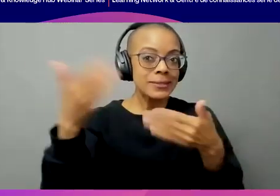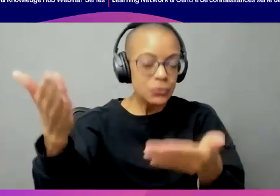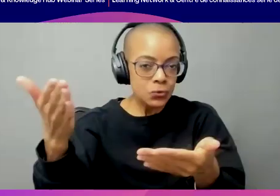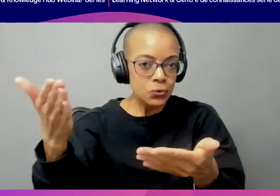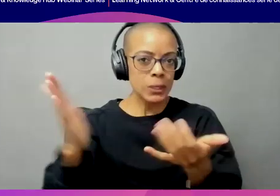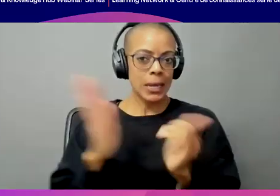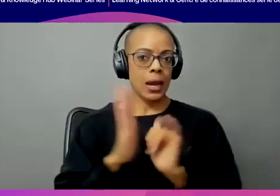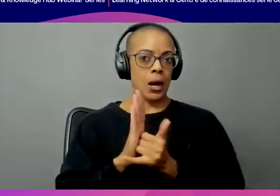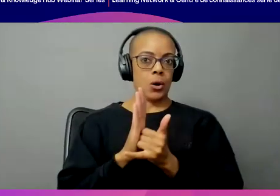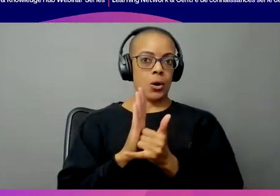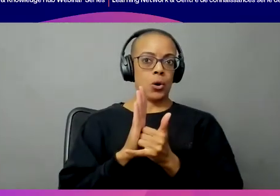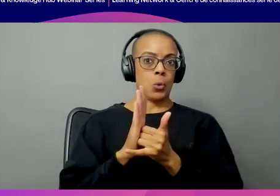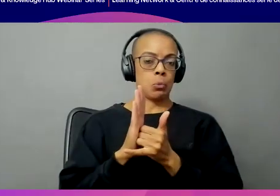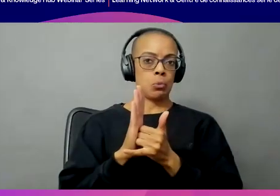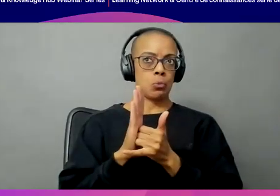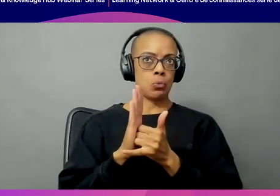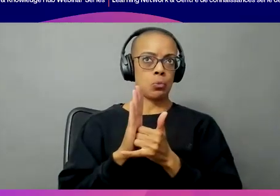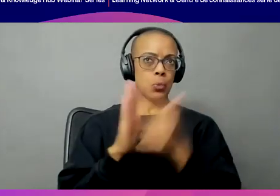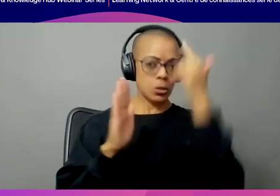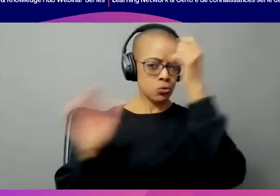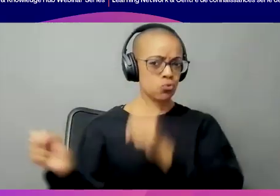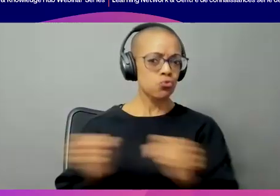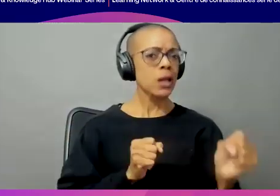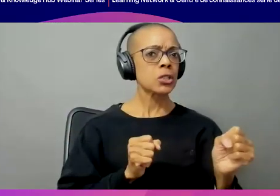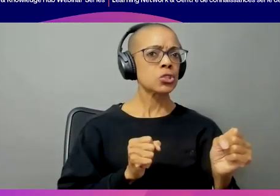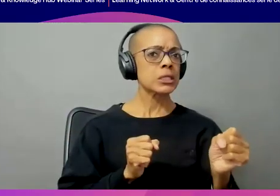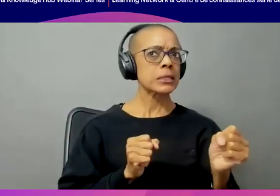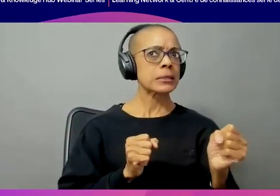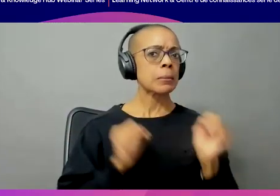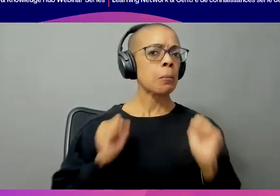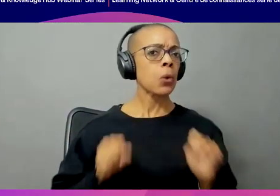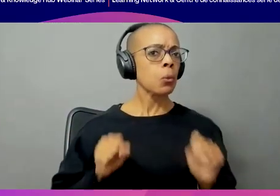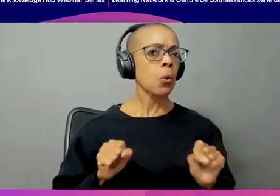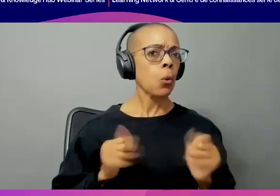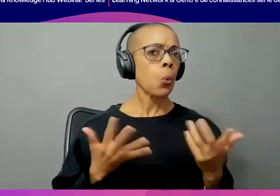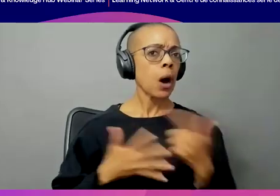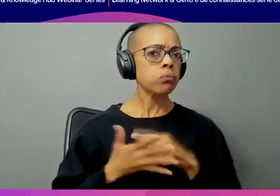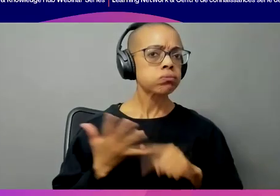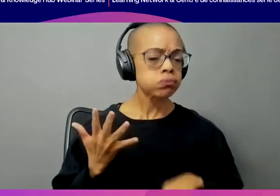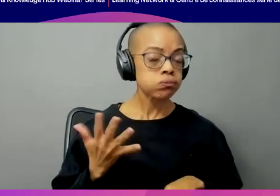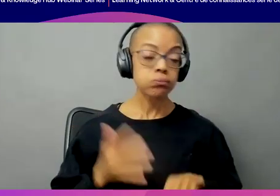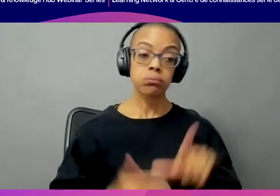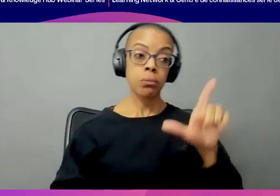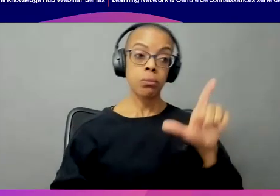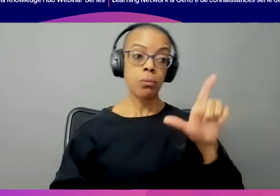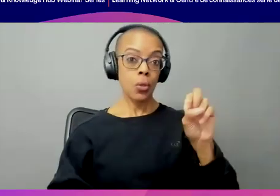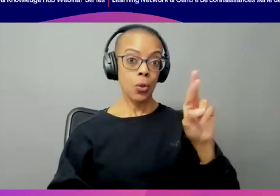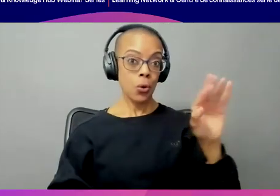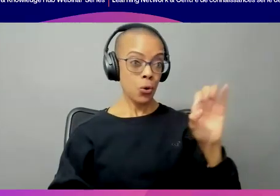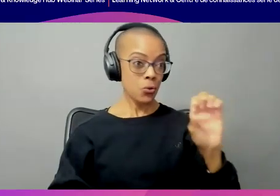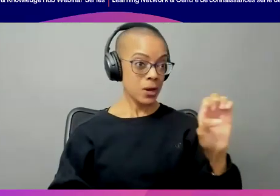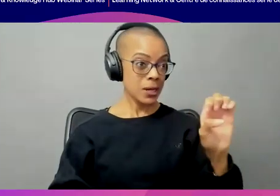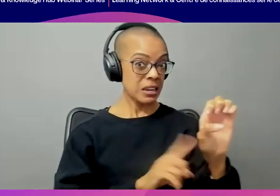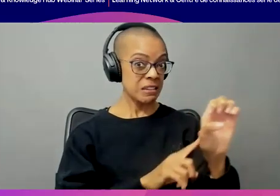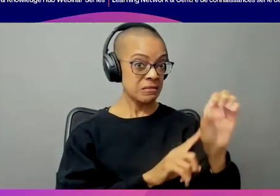of strategies can organizations use? And so I'm going to start with you, Lorraine. And could you tell us a